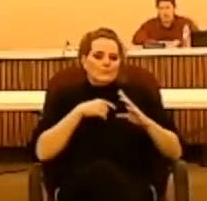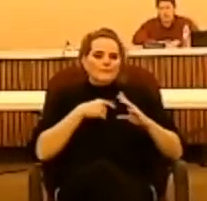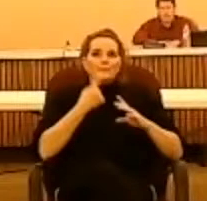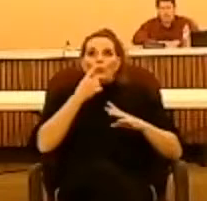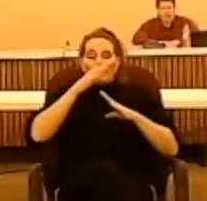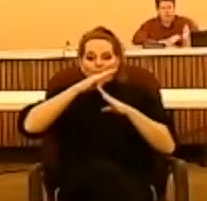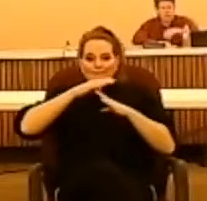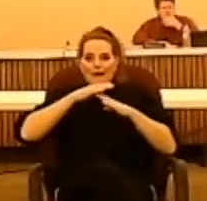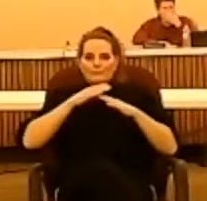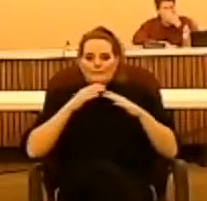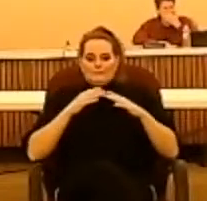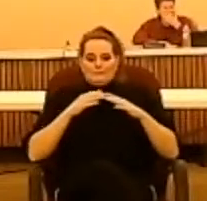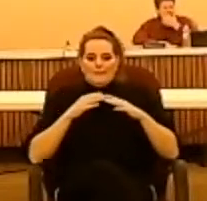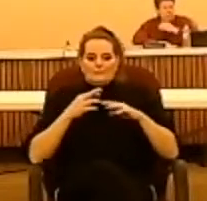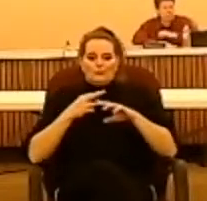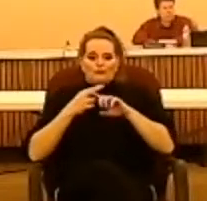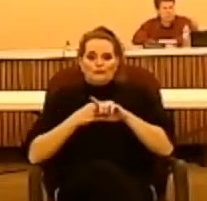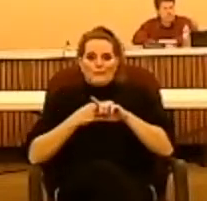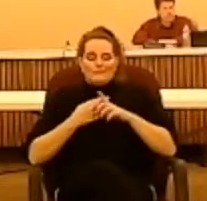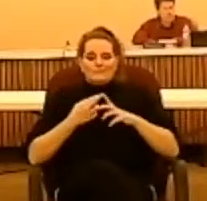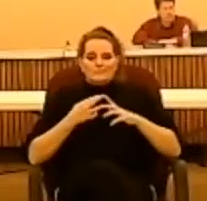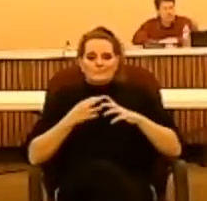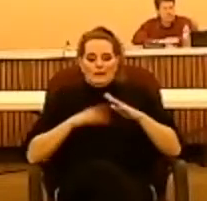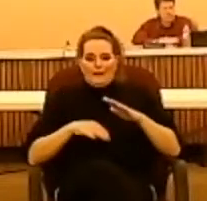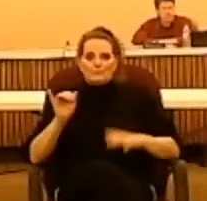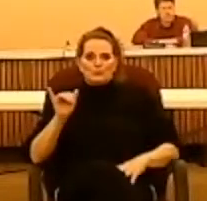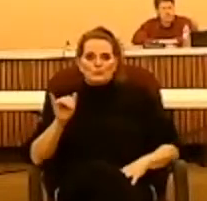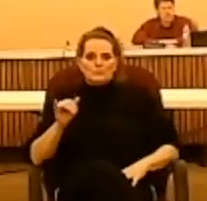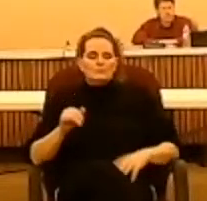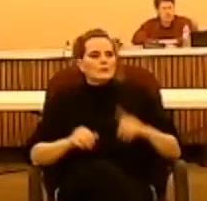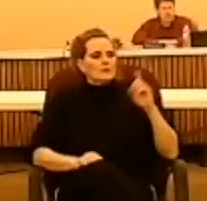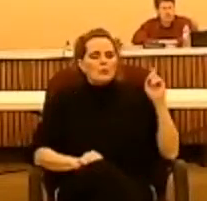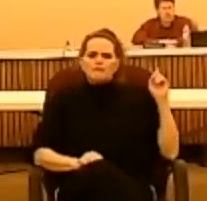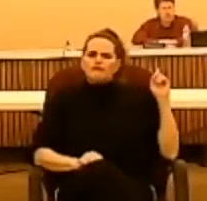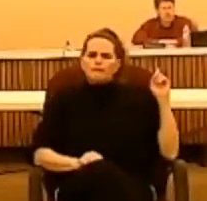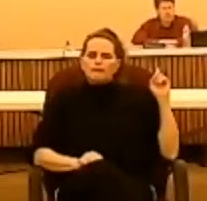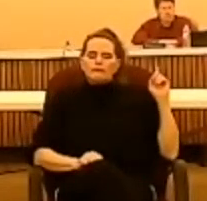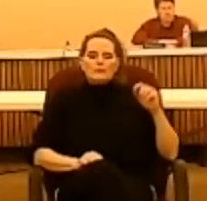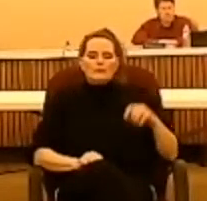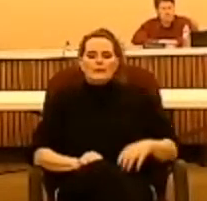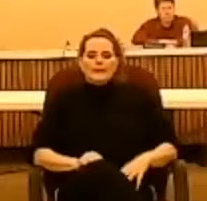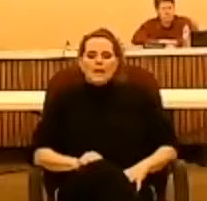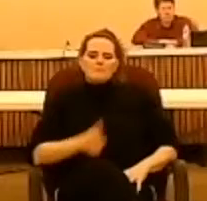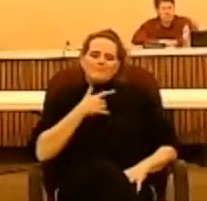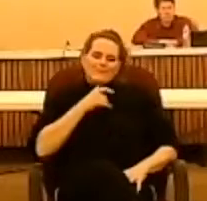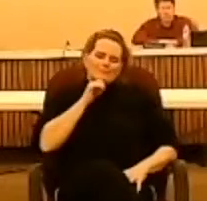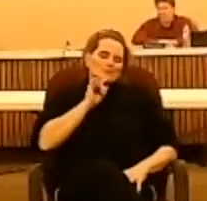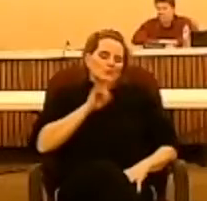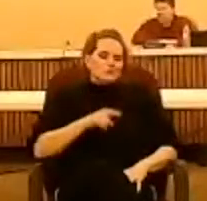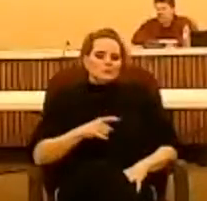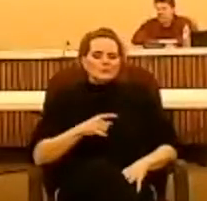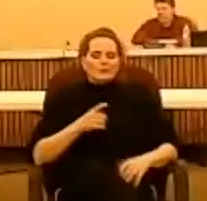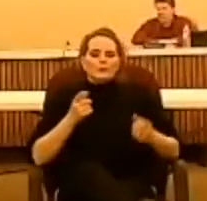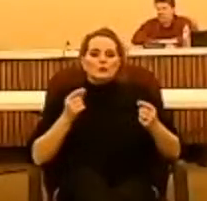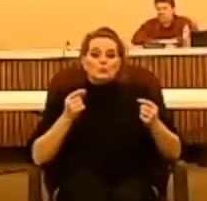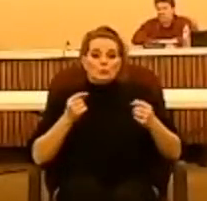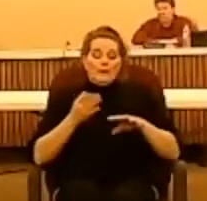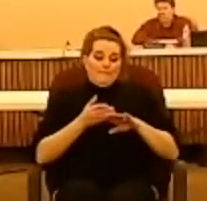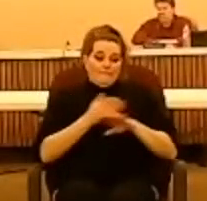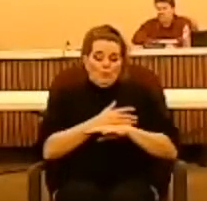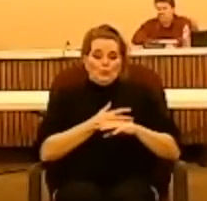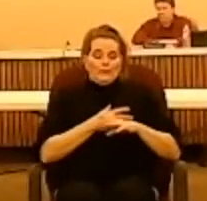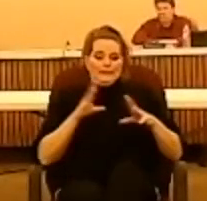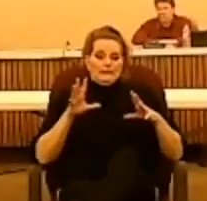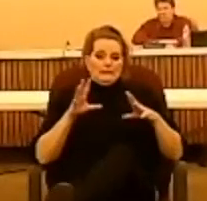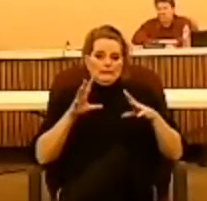one of the other things I'll mention is that, again, this part, I don't know that we'll do before we actually take ownership, but